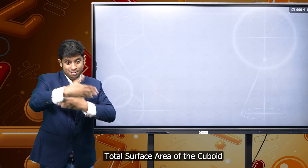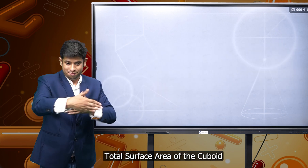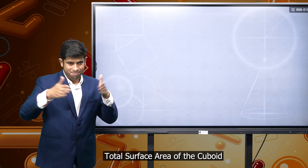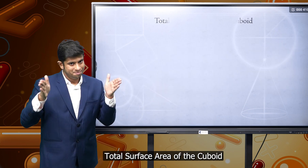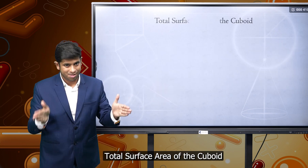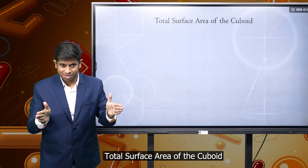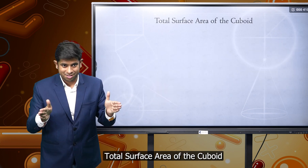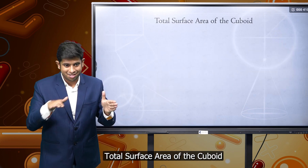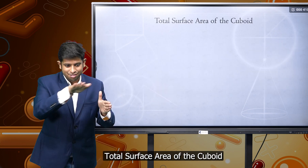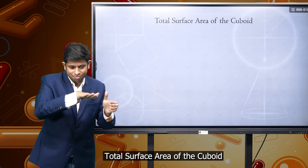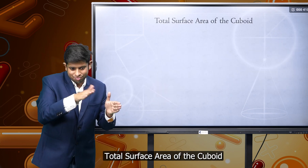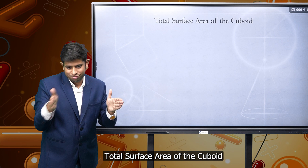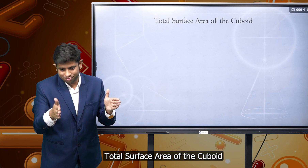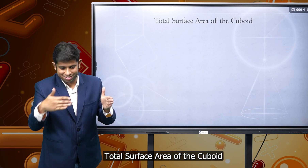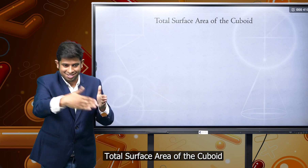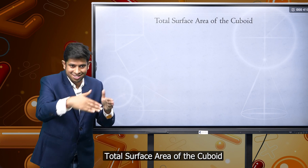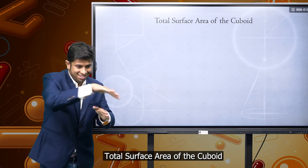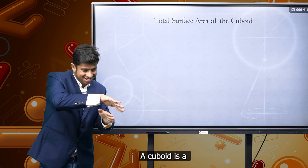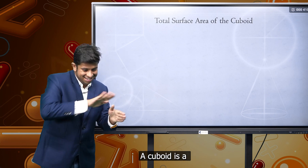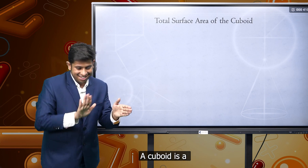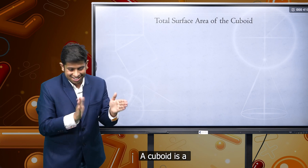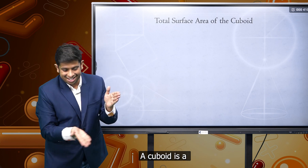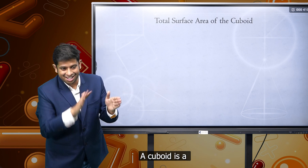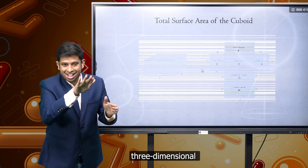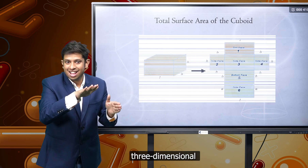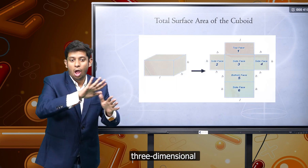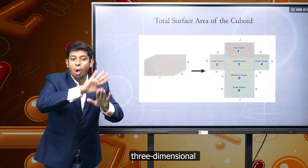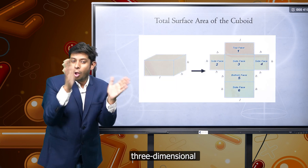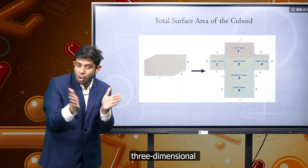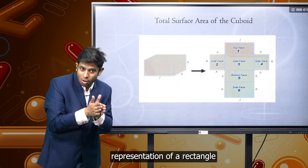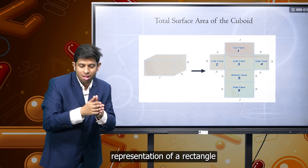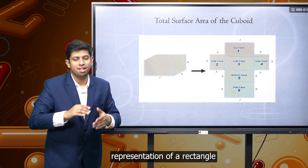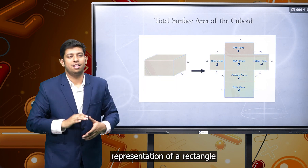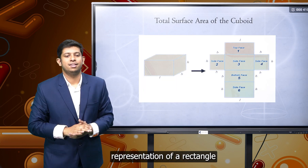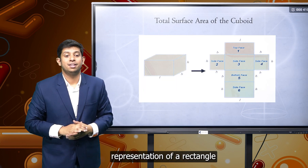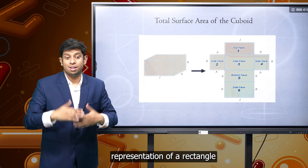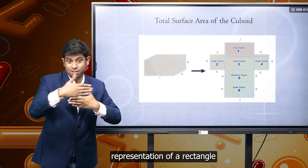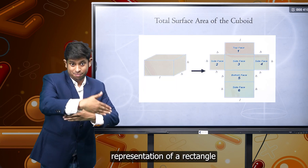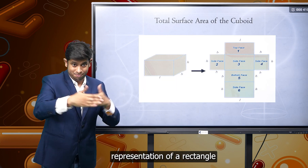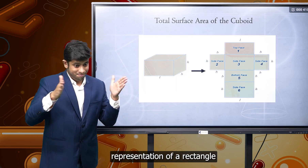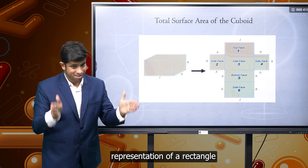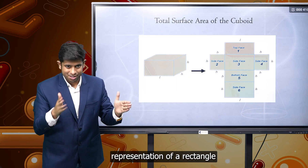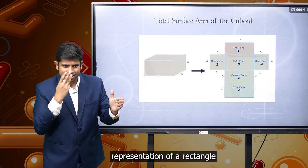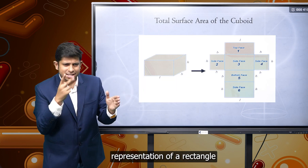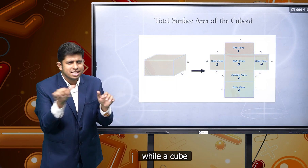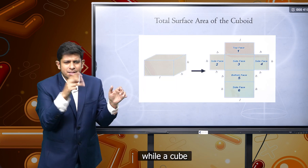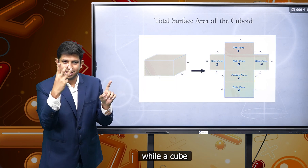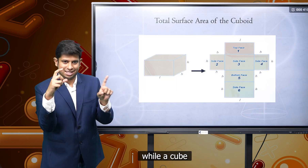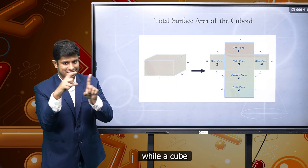Total surface area of the cuboid. A cuboid is a three-dimensional representation of a rectangle, while a cube